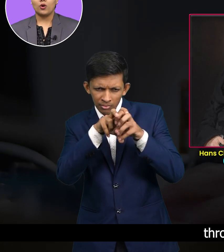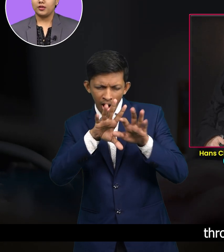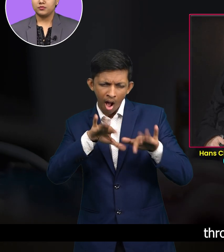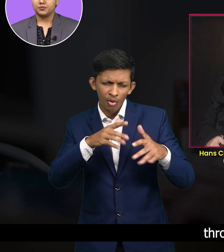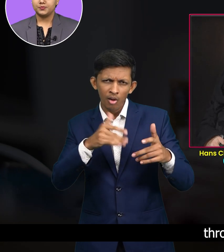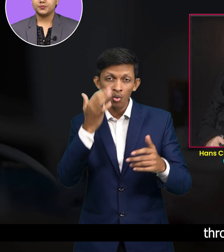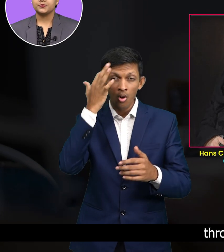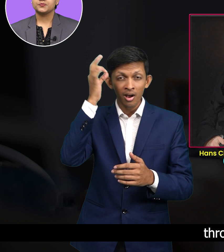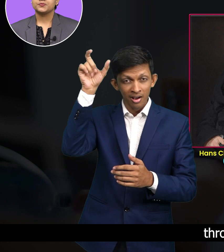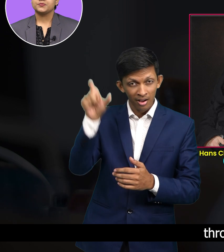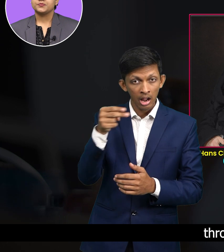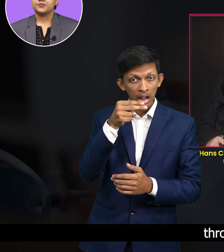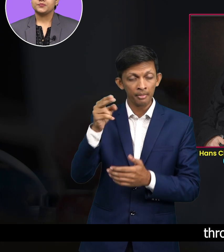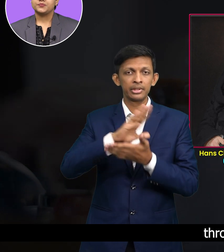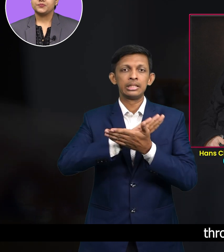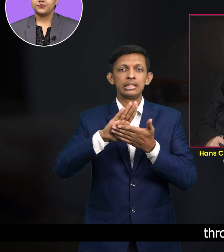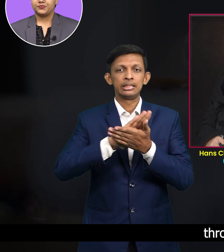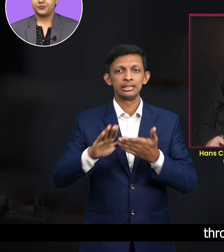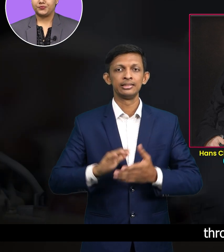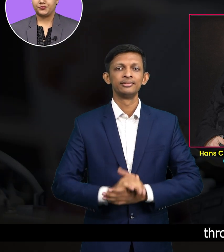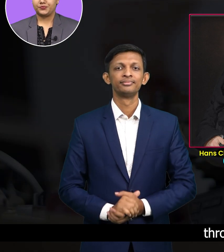through the wire.